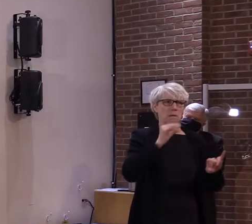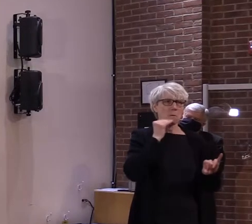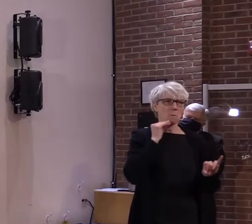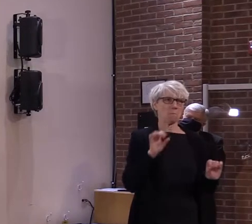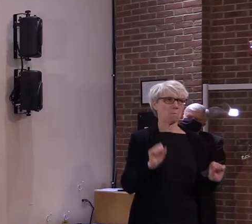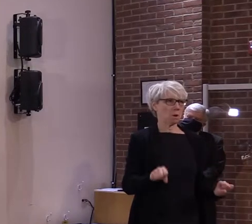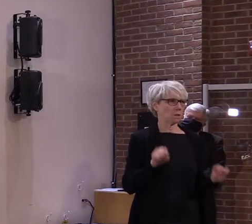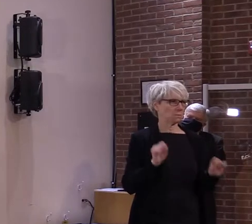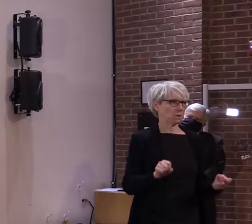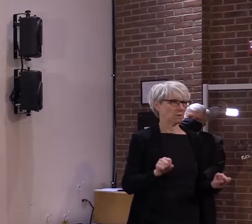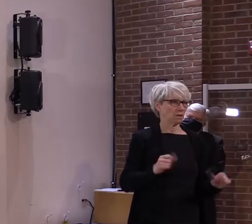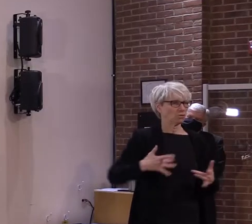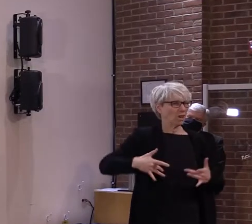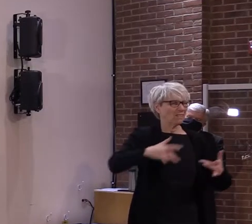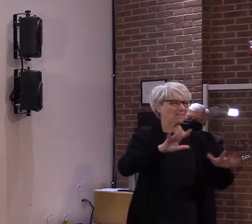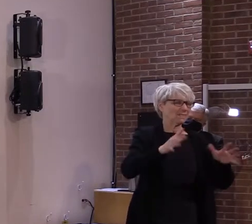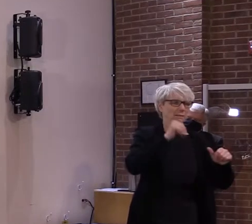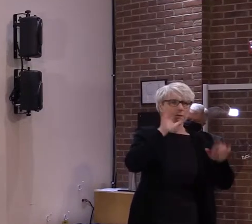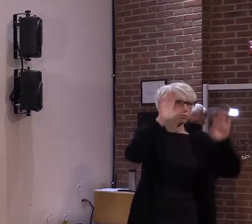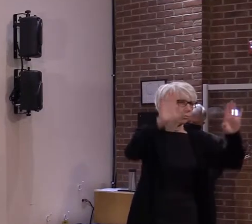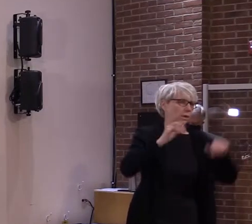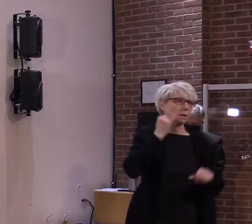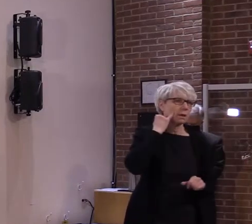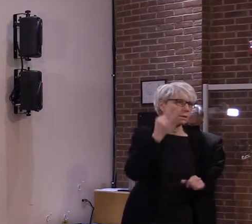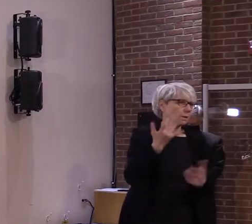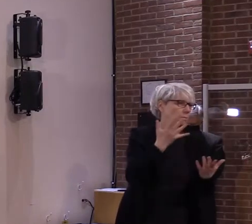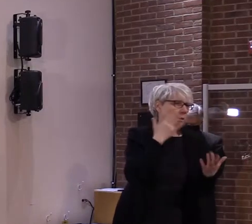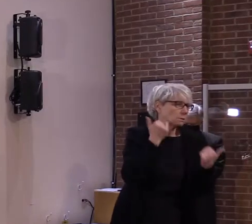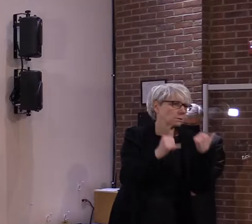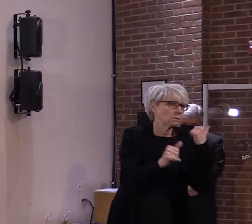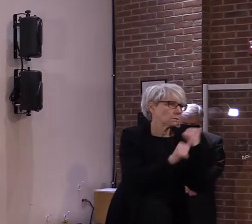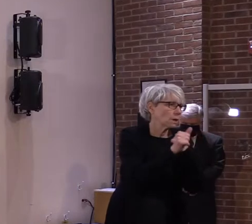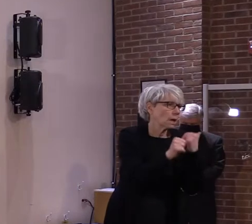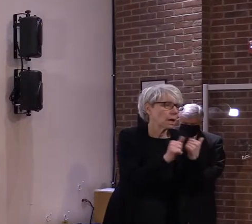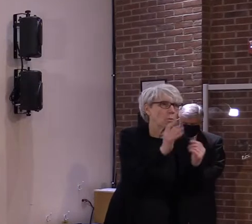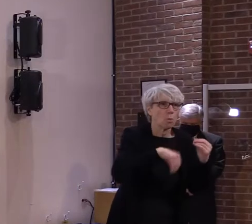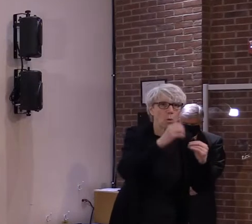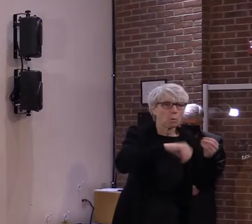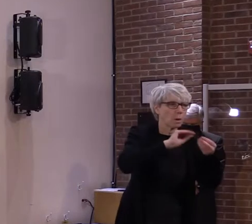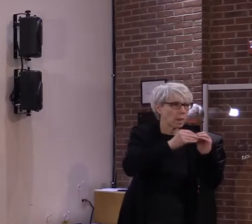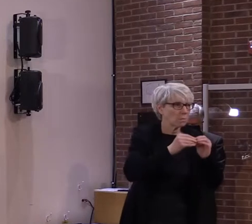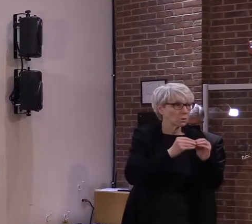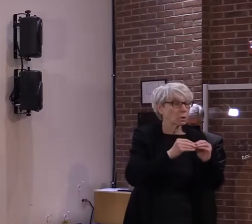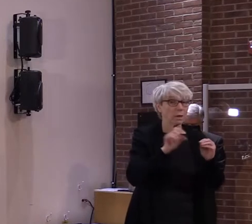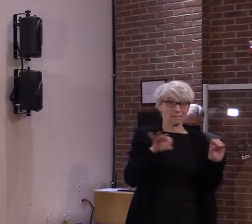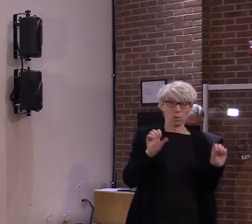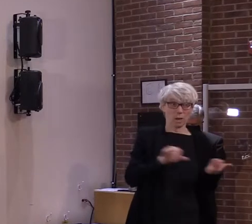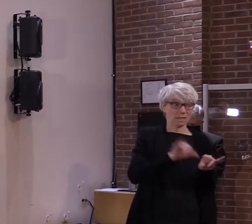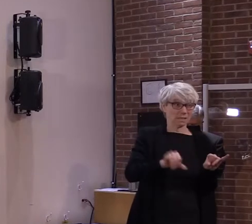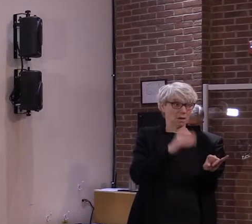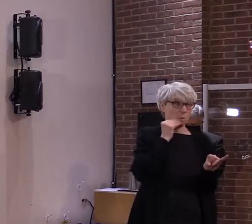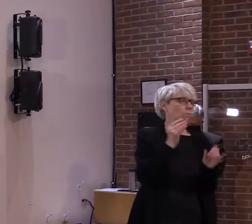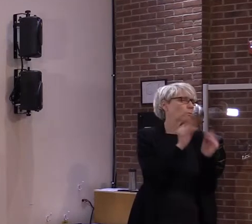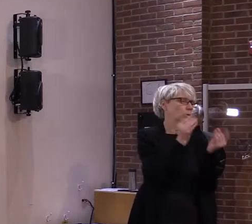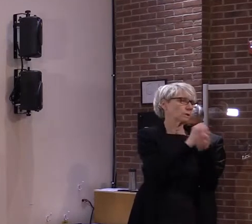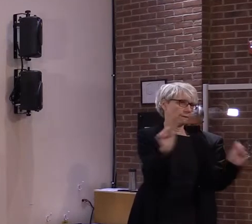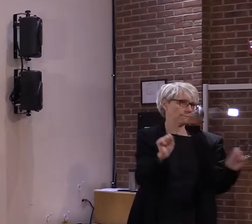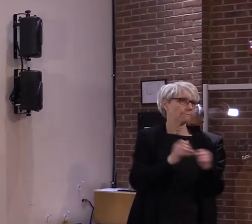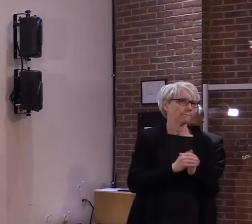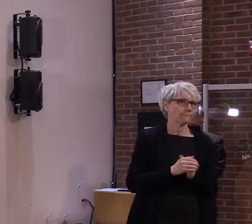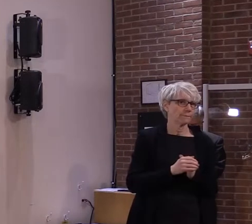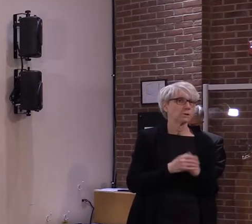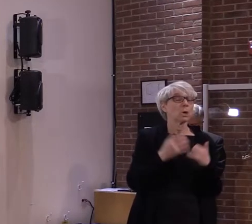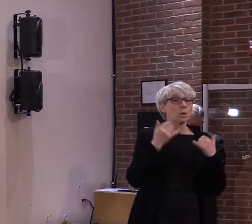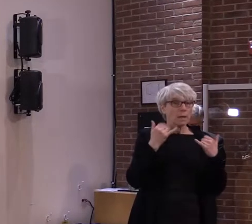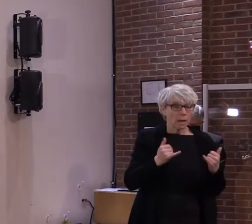cases. So in summary, as people make riskier choices and we race against more transmissible